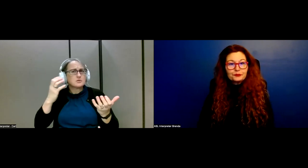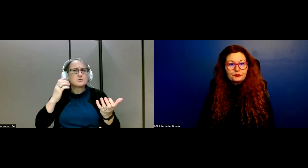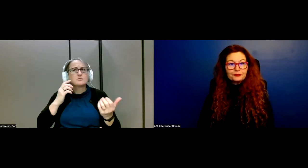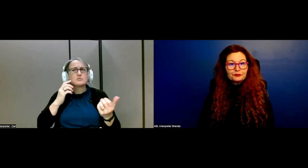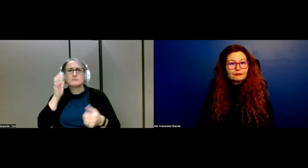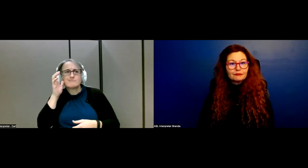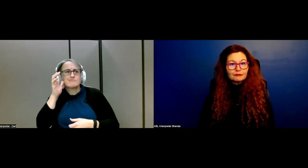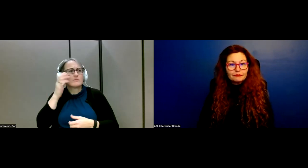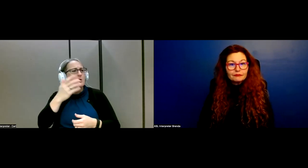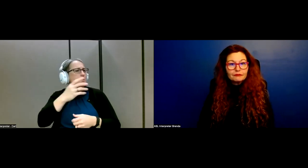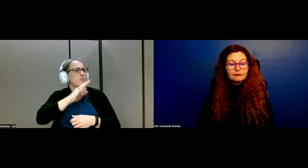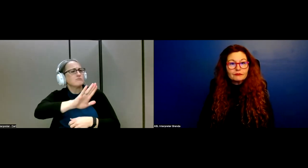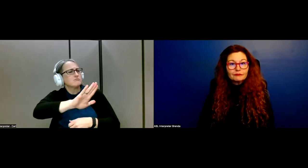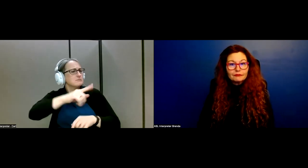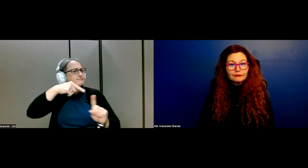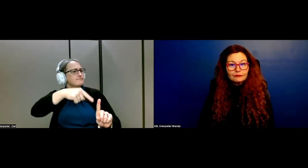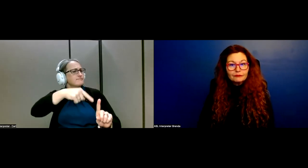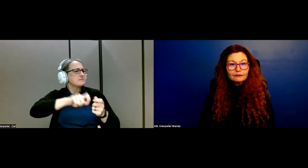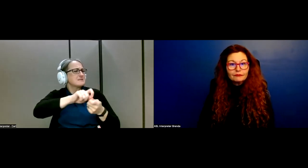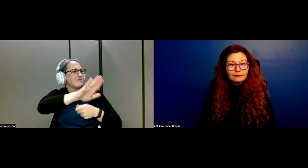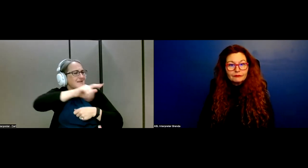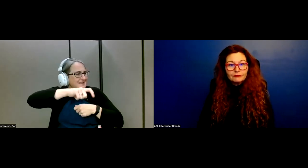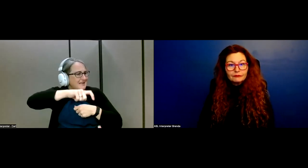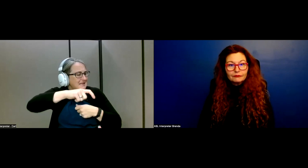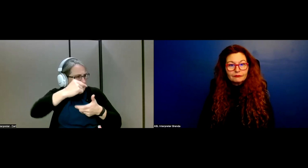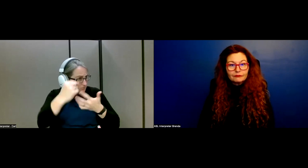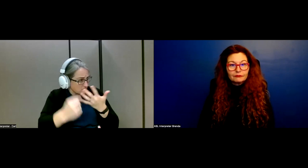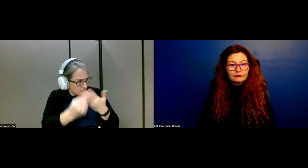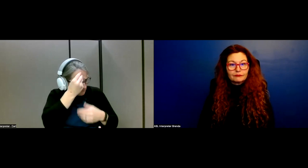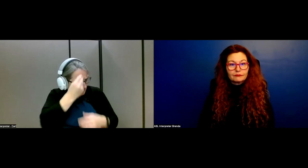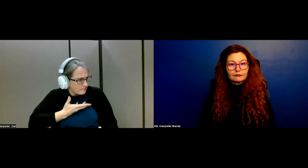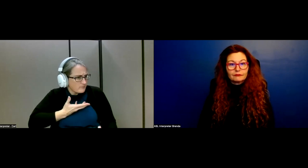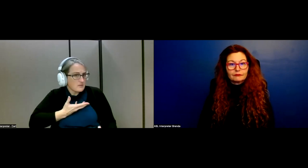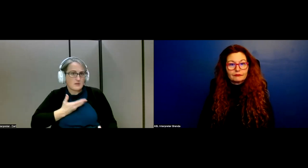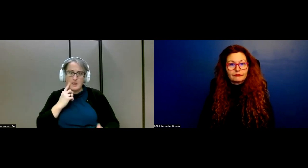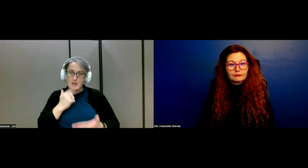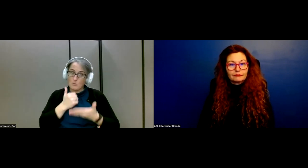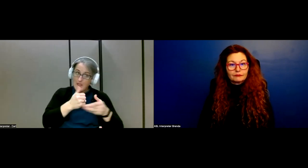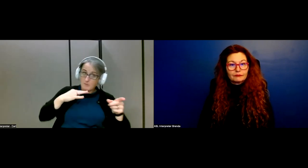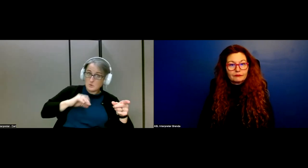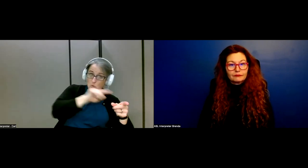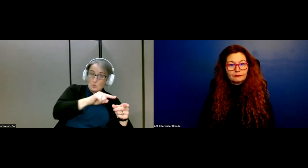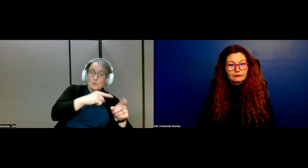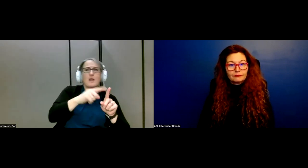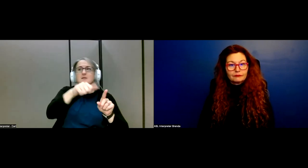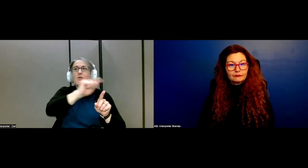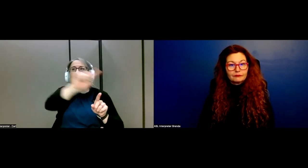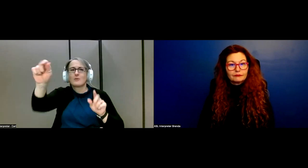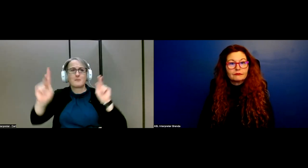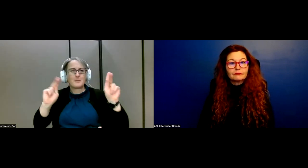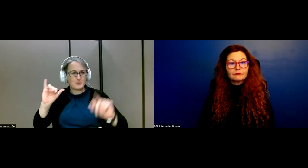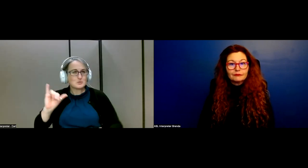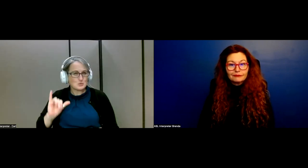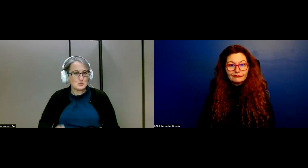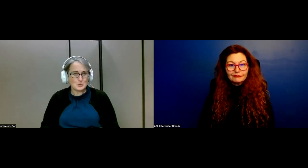needs you might have, and it will not only help you, but it will help others. My friend